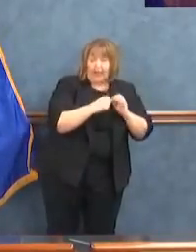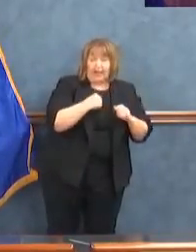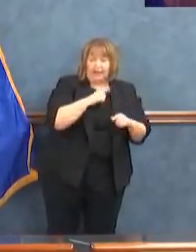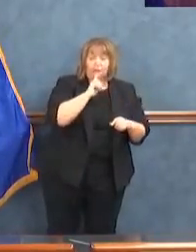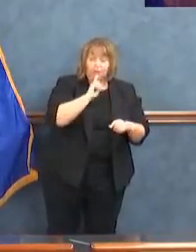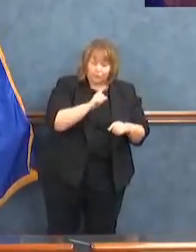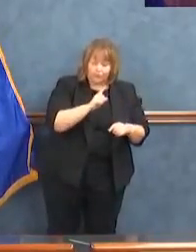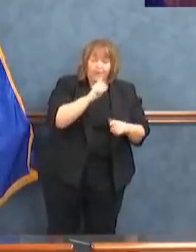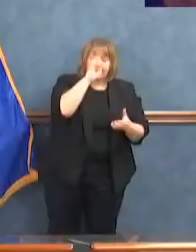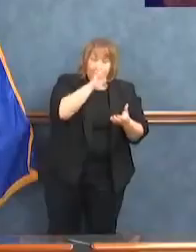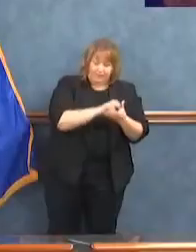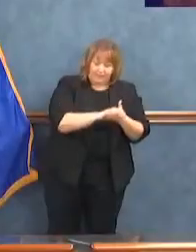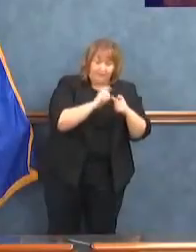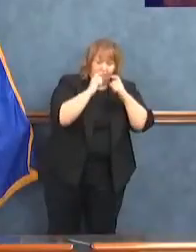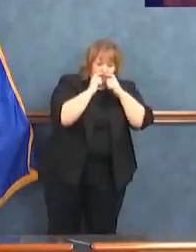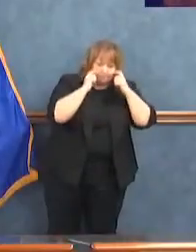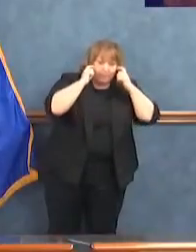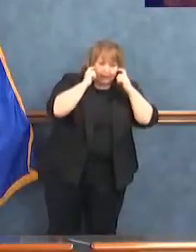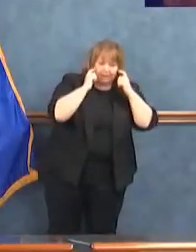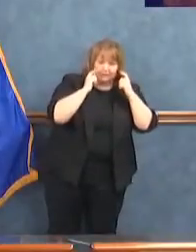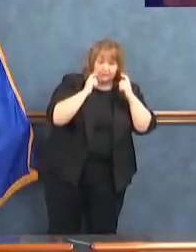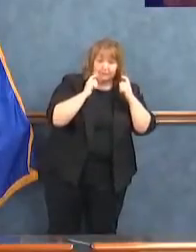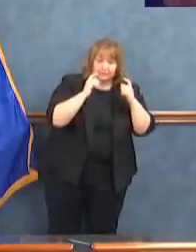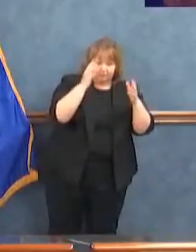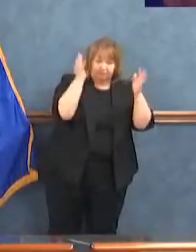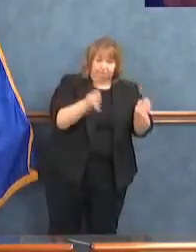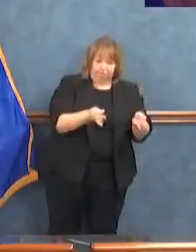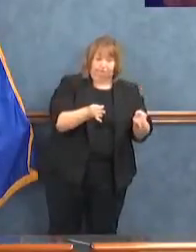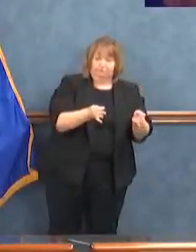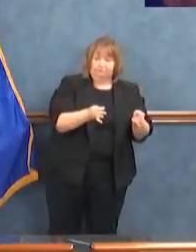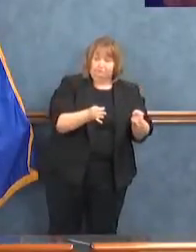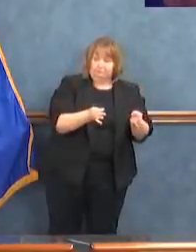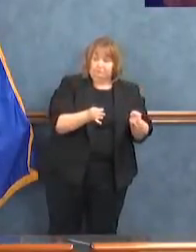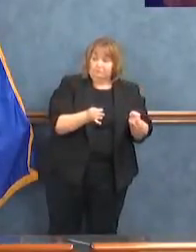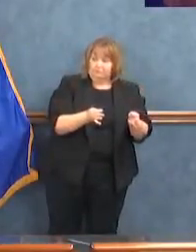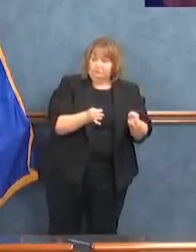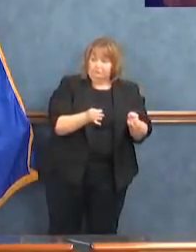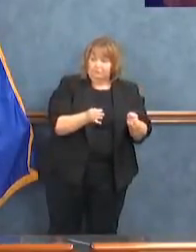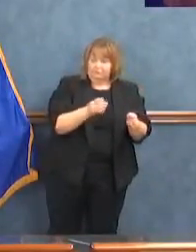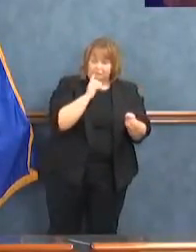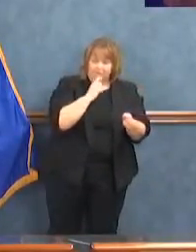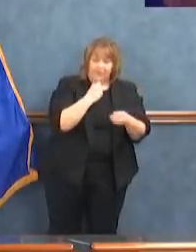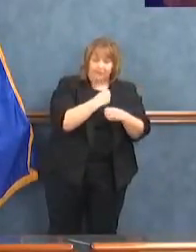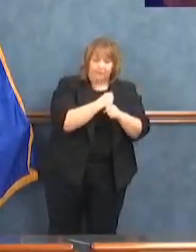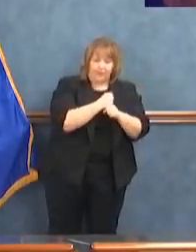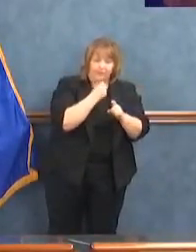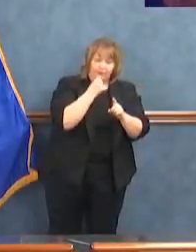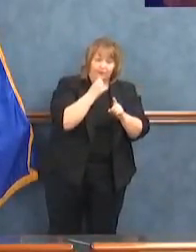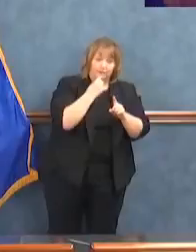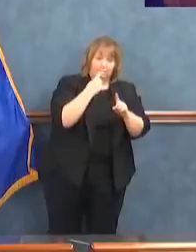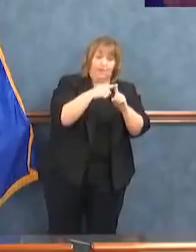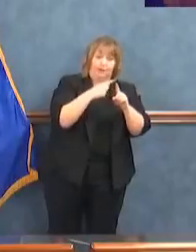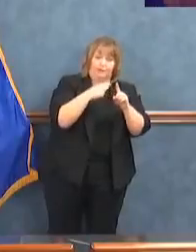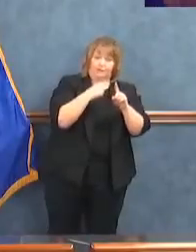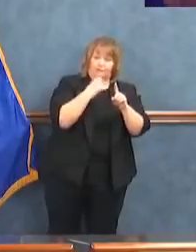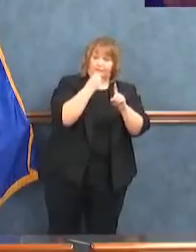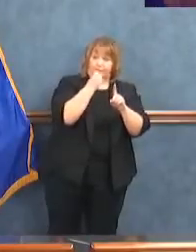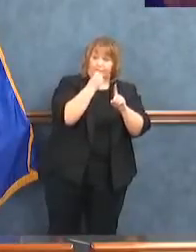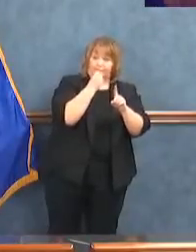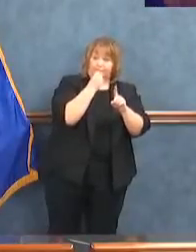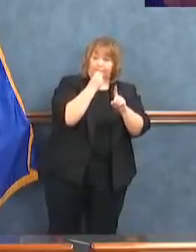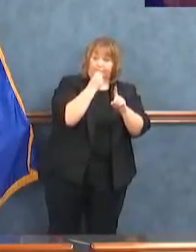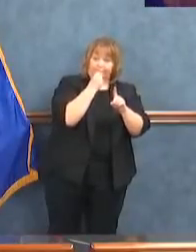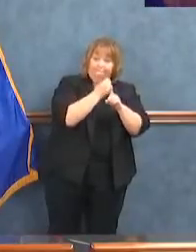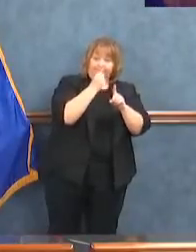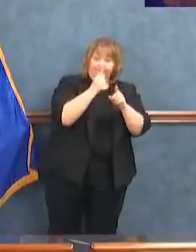mask directive and the subsequent directives have made the impact that we're seeing right now.